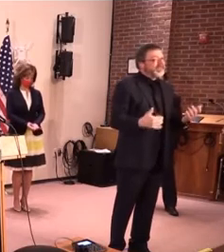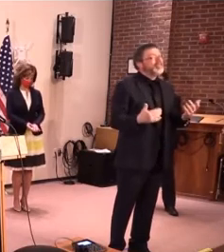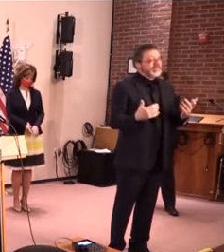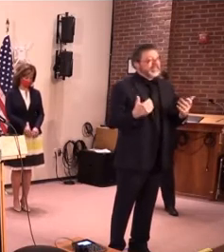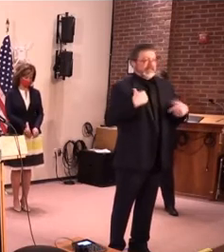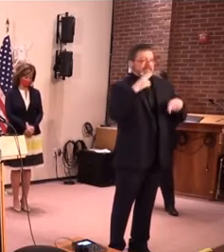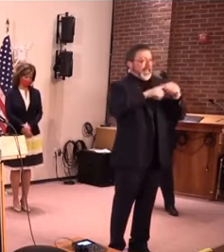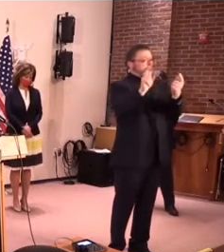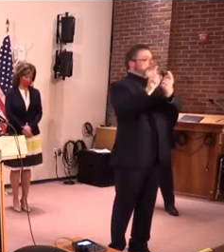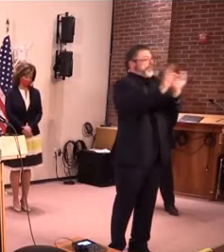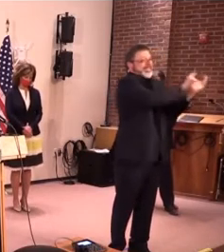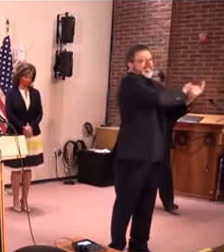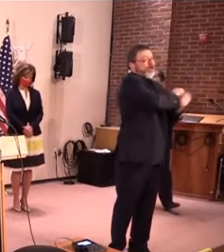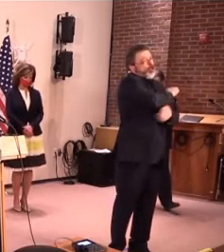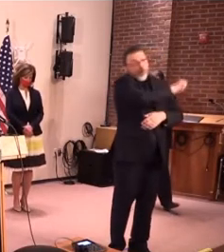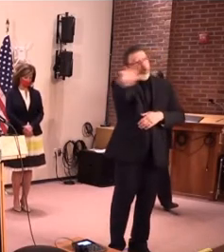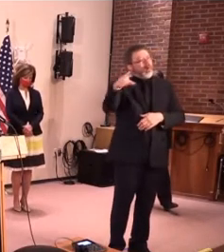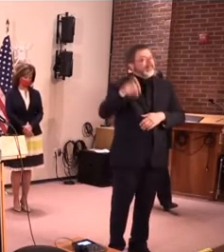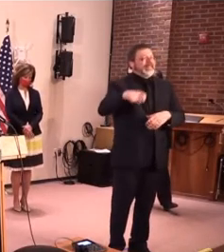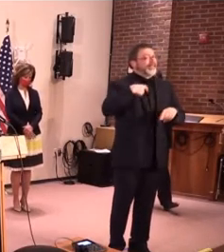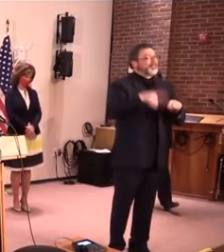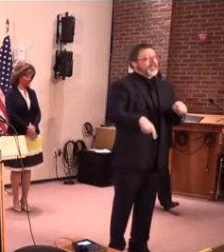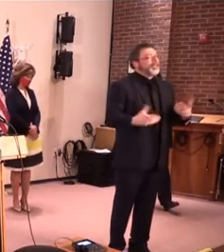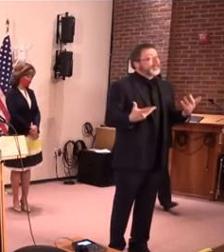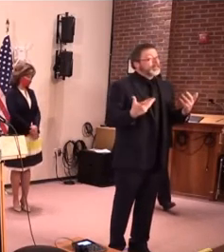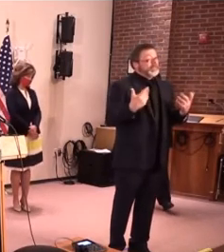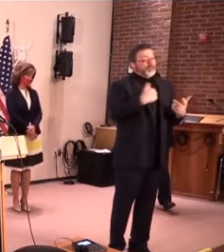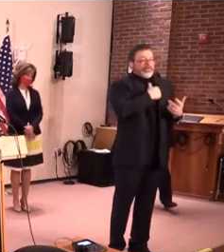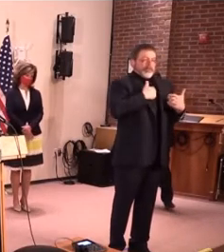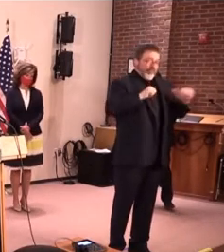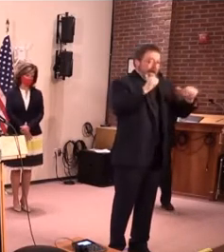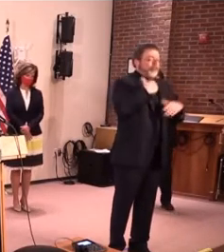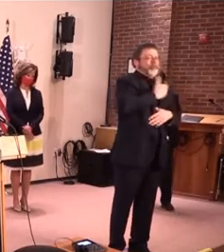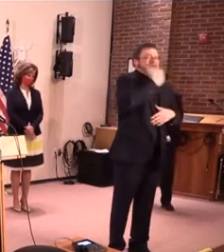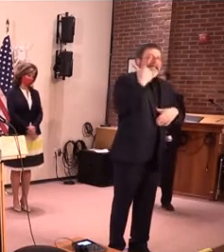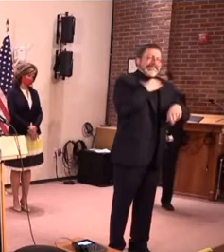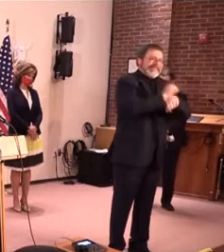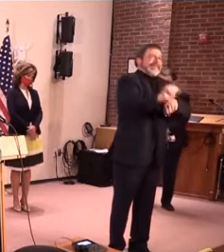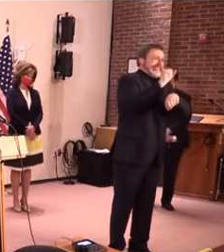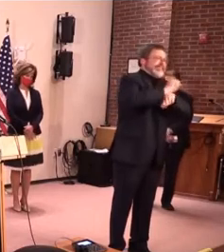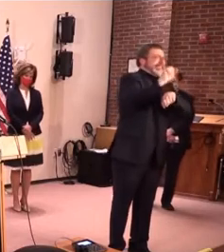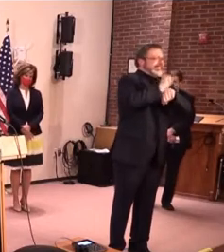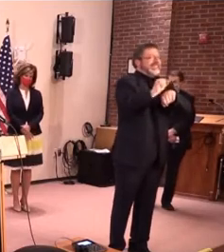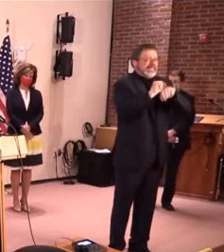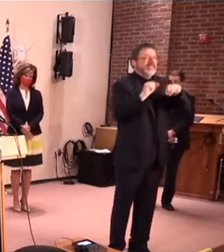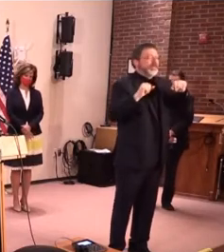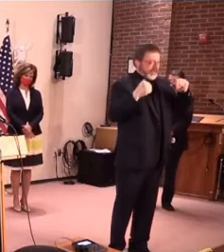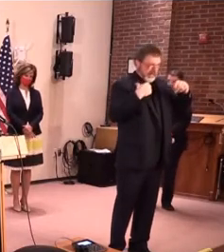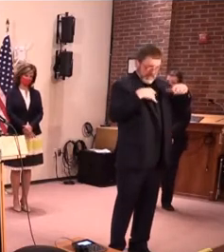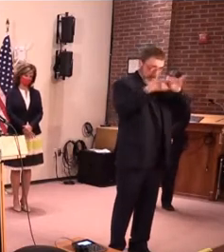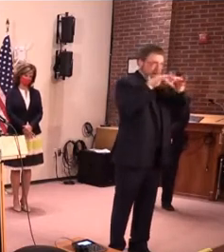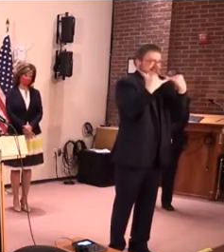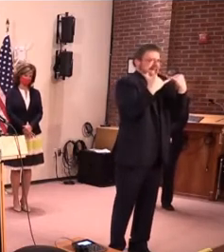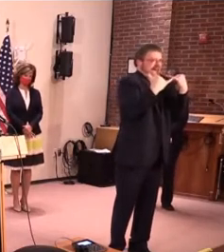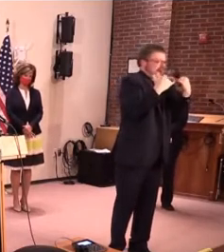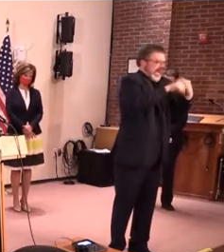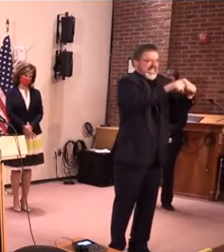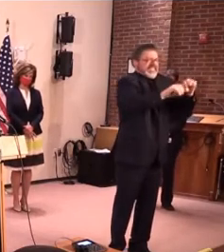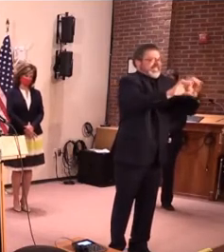what we have in anticipation, again, with this broadband initiative. And the Public Service